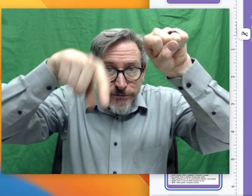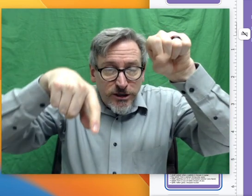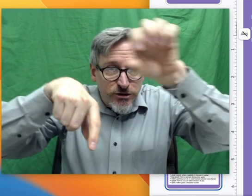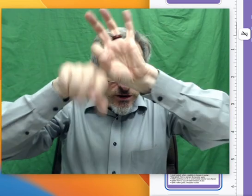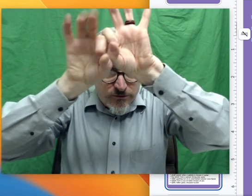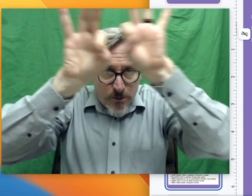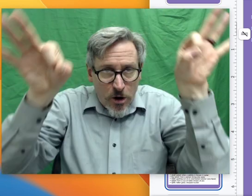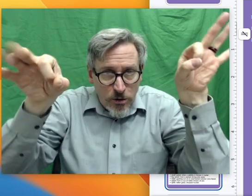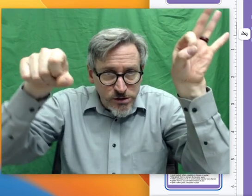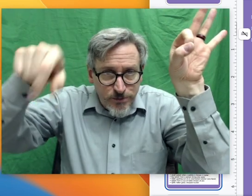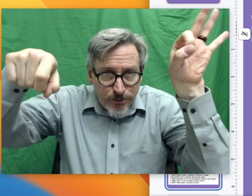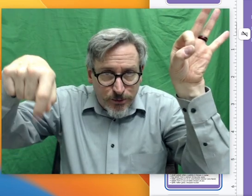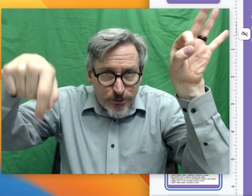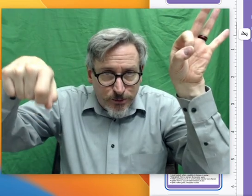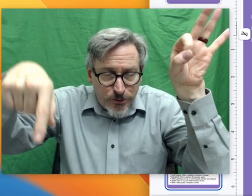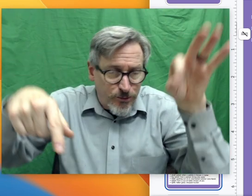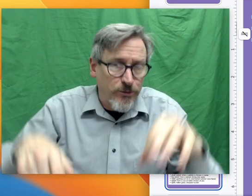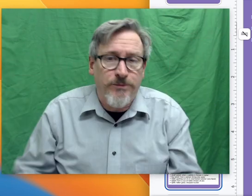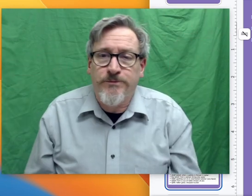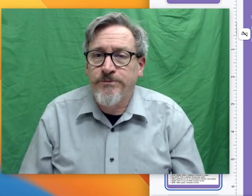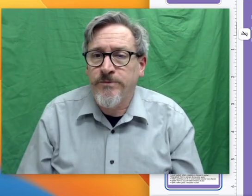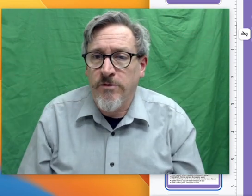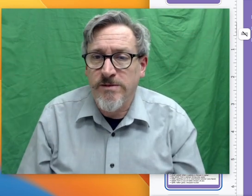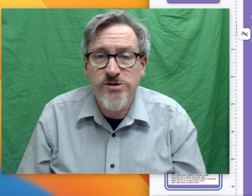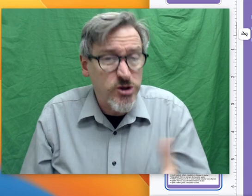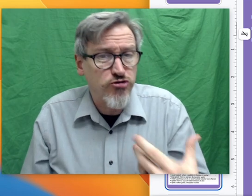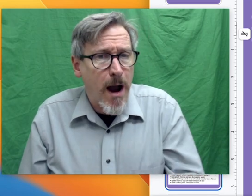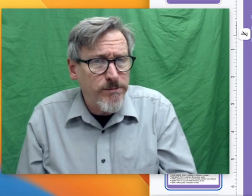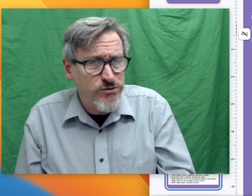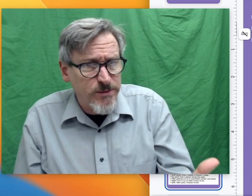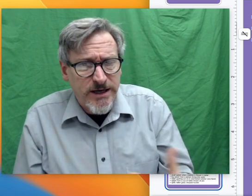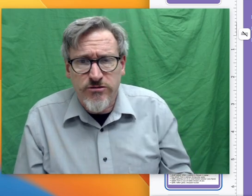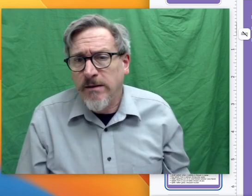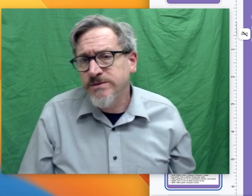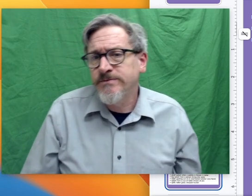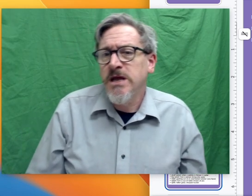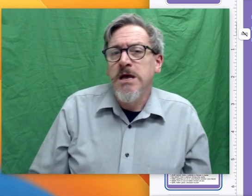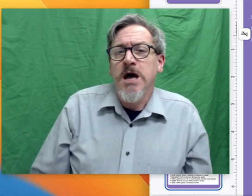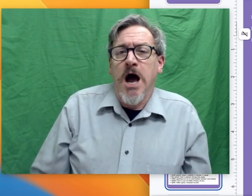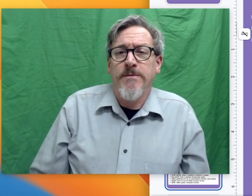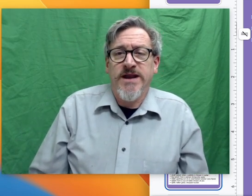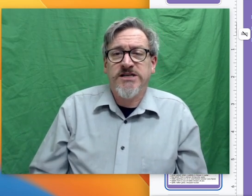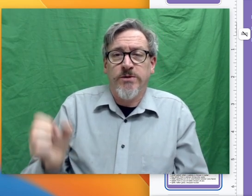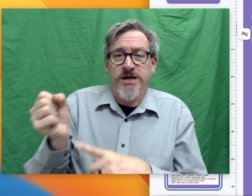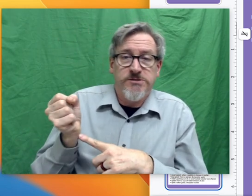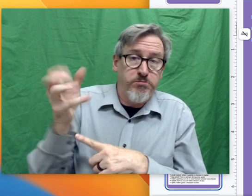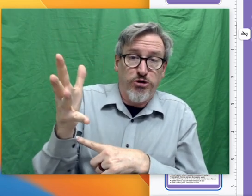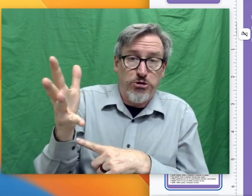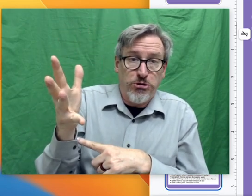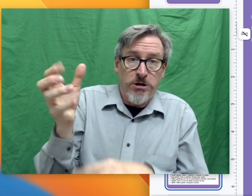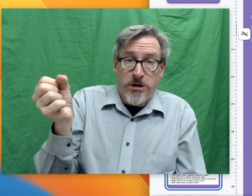A trickle from a hose. Right, so it's drops, repeated drops. The next one